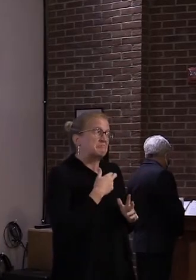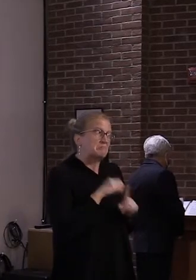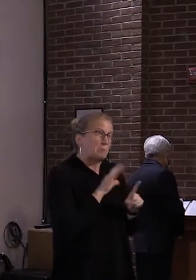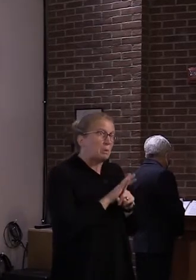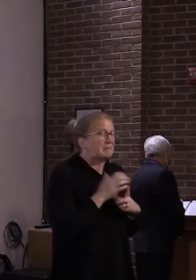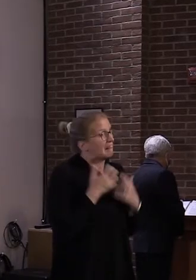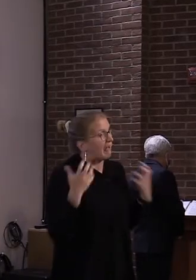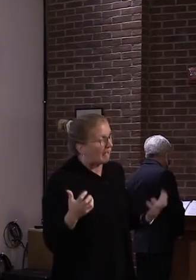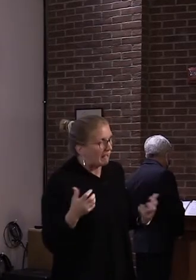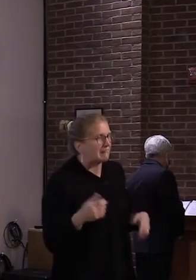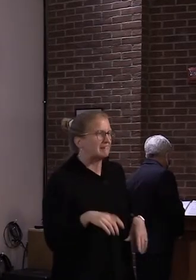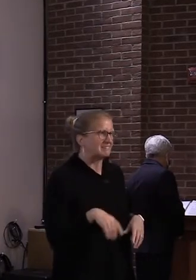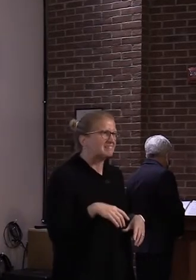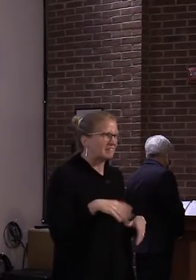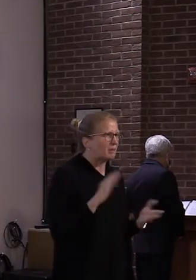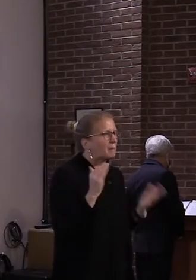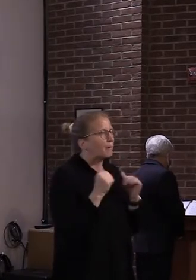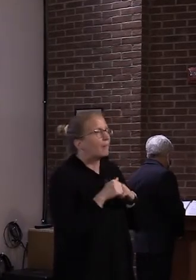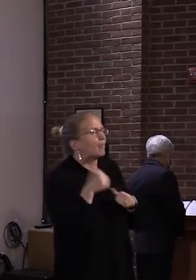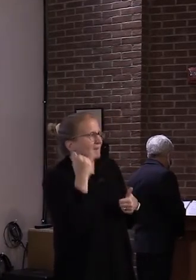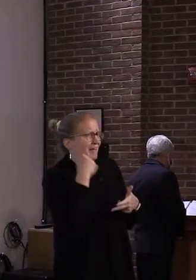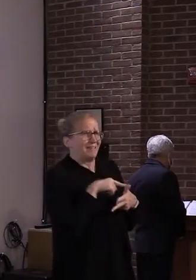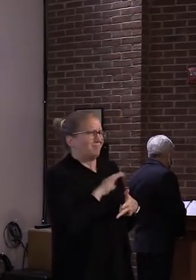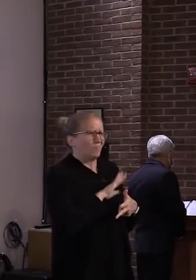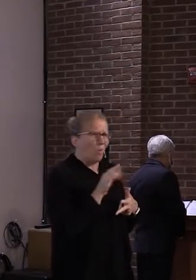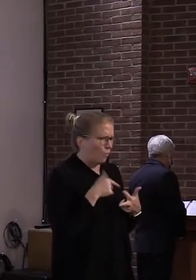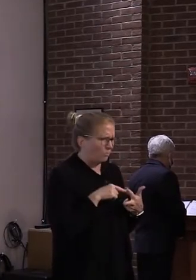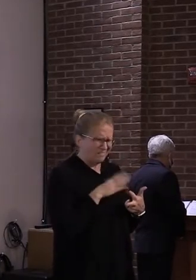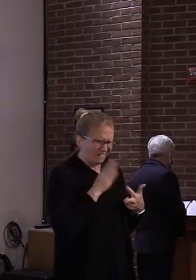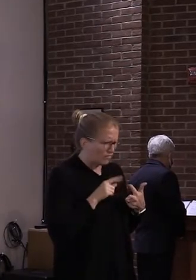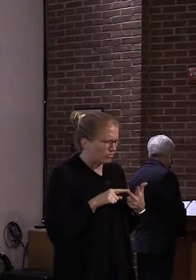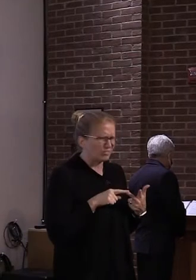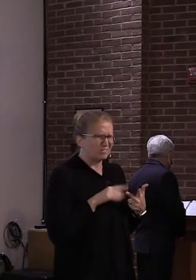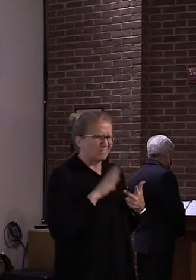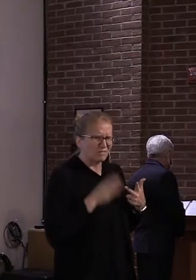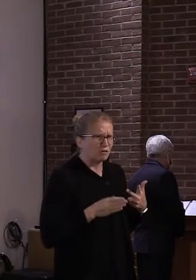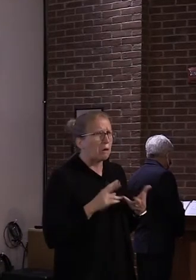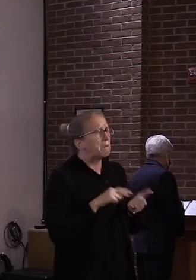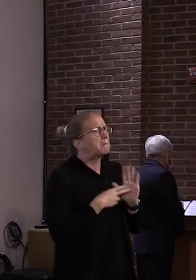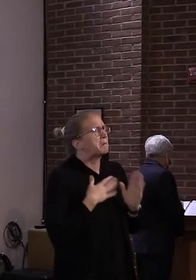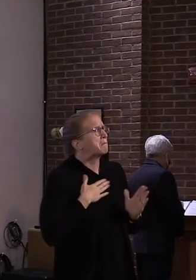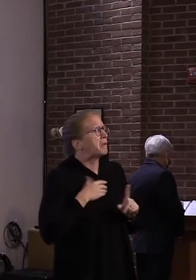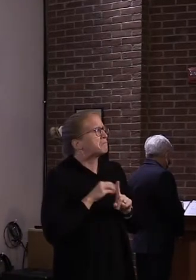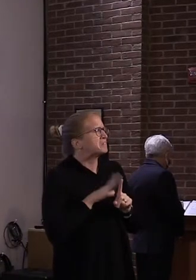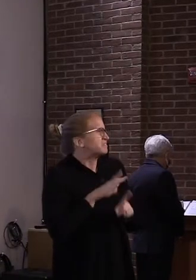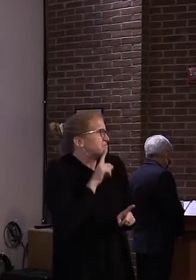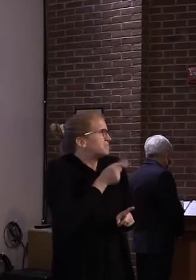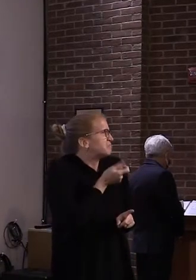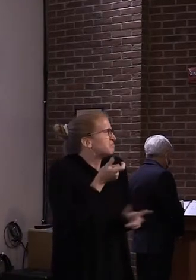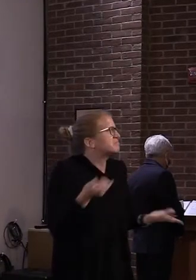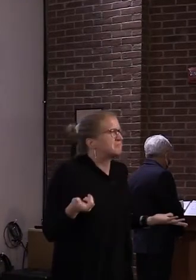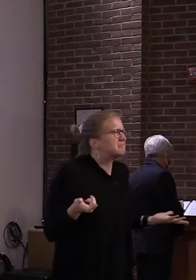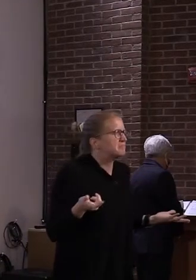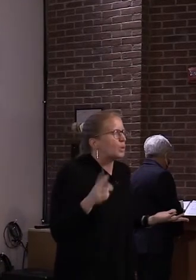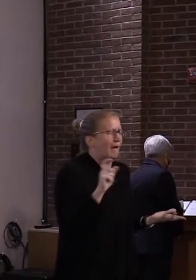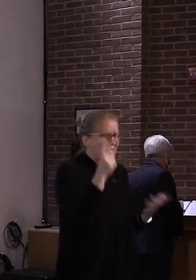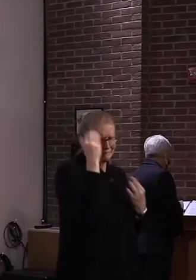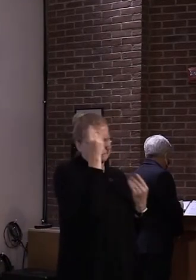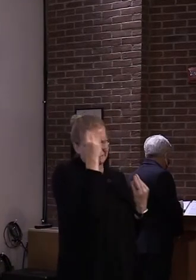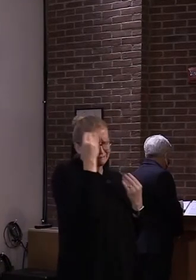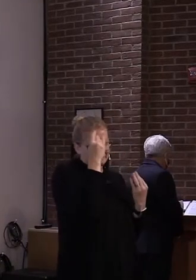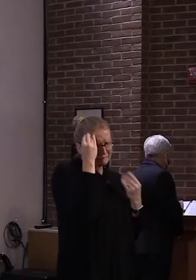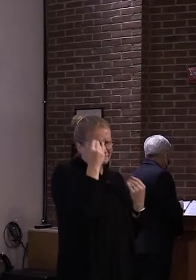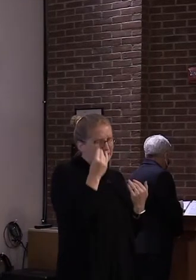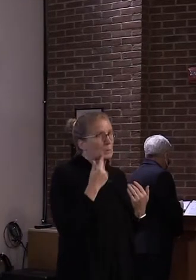them, and sort of manage your risk accordingly and make trade-offs. So if you're going to visit your elderly